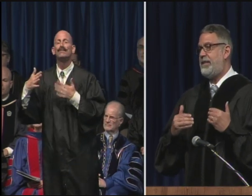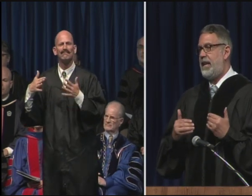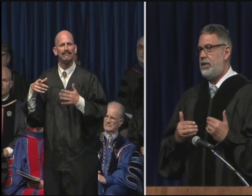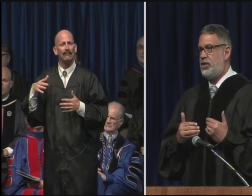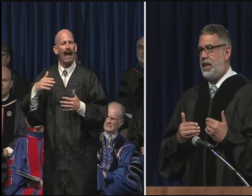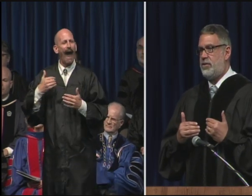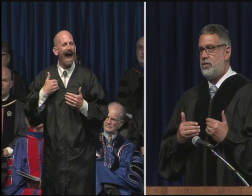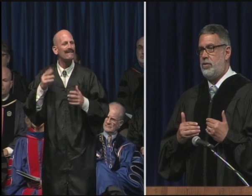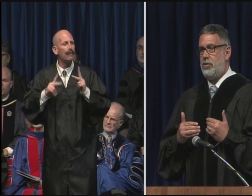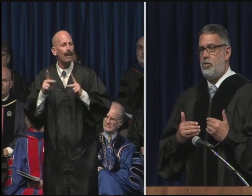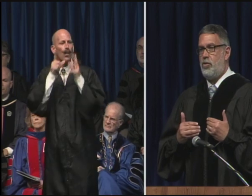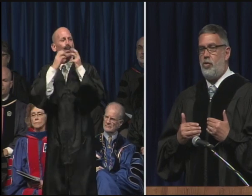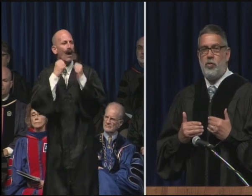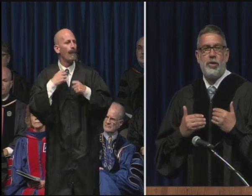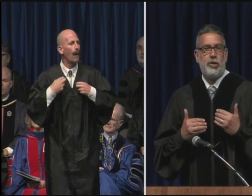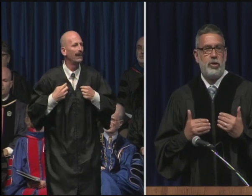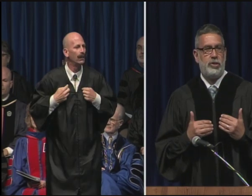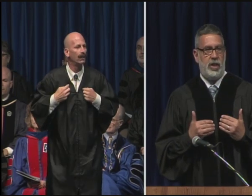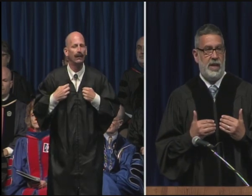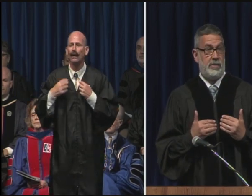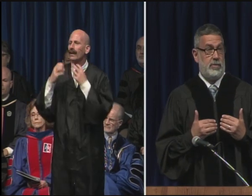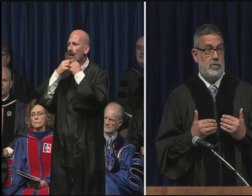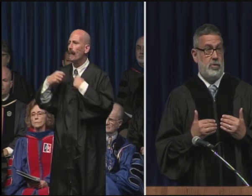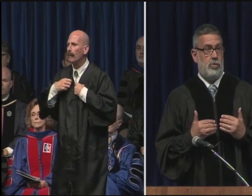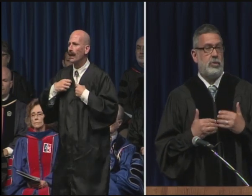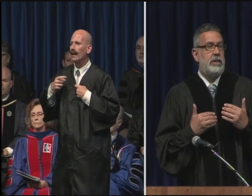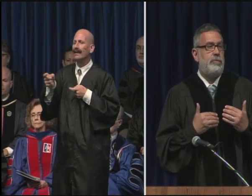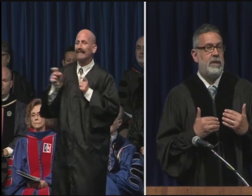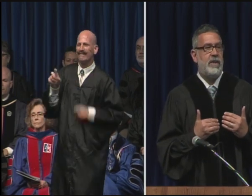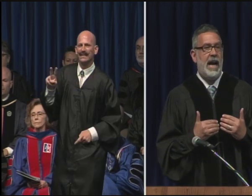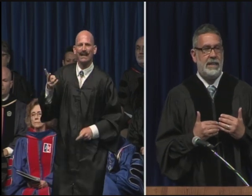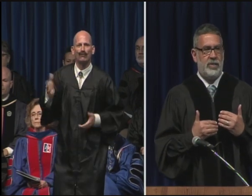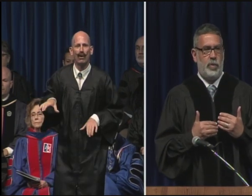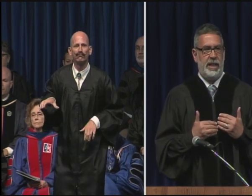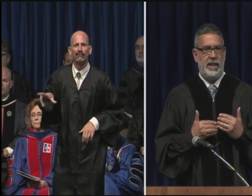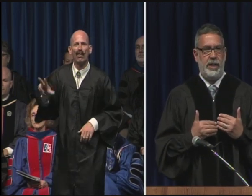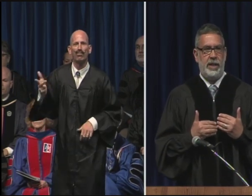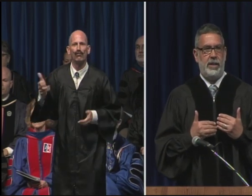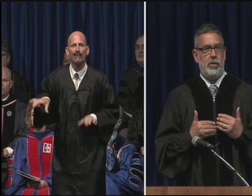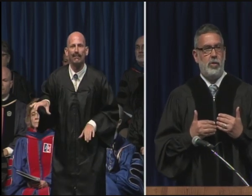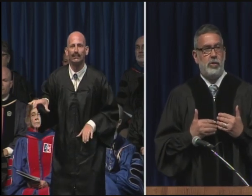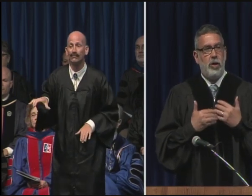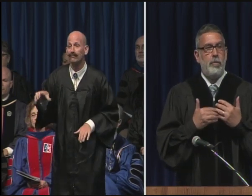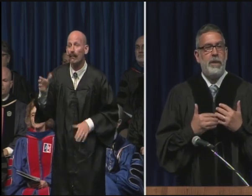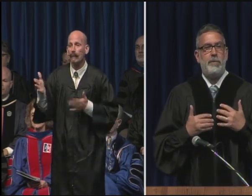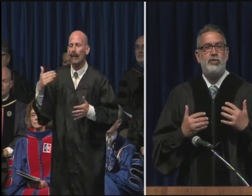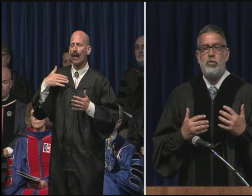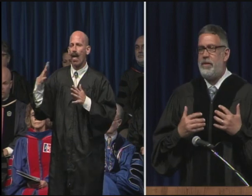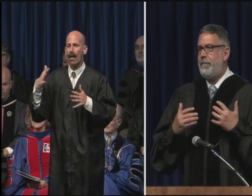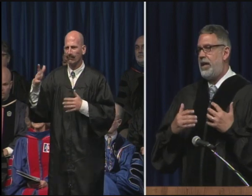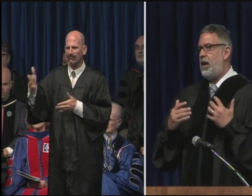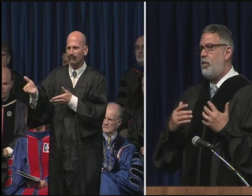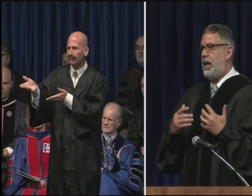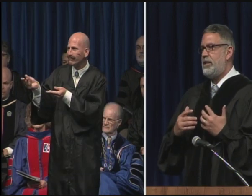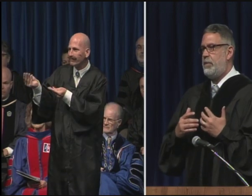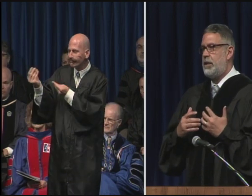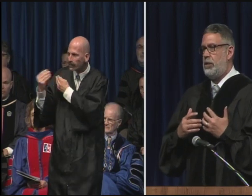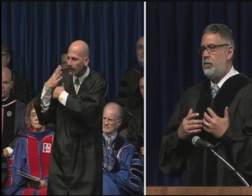second chance, or a third chance, or a little bit of guidance when he needed it, or to open up a door that might otherwise be closed.